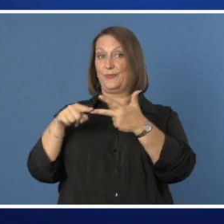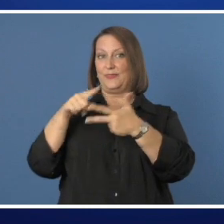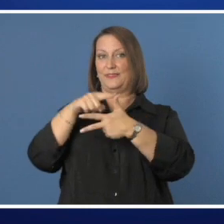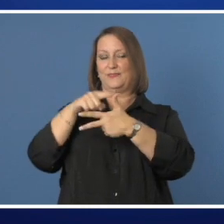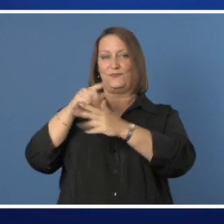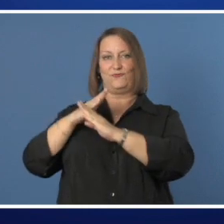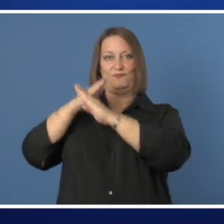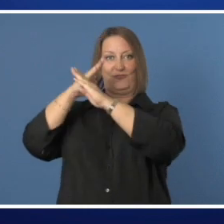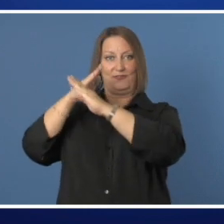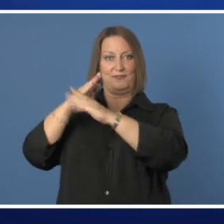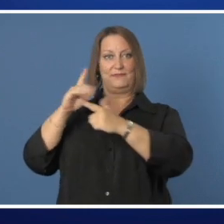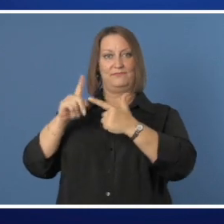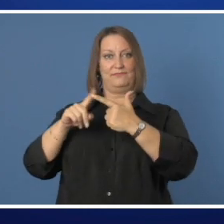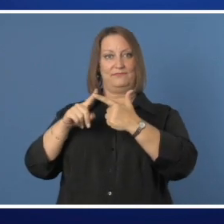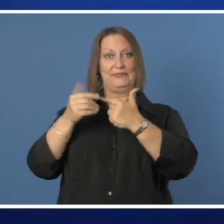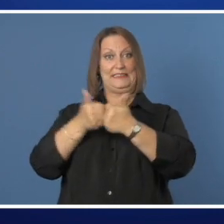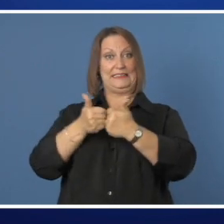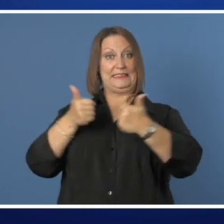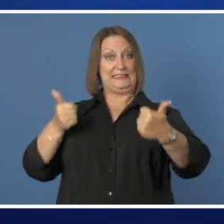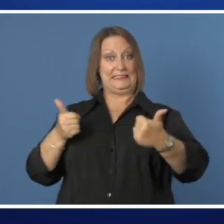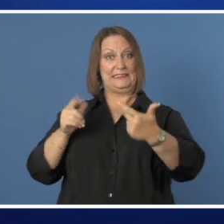distance, and time.